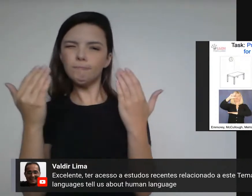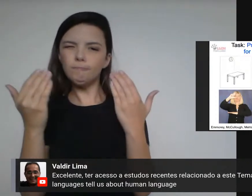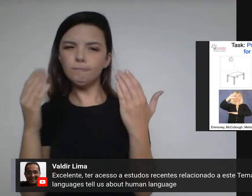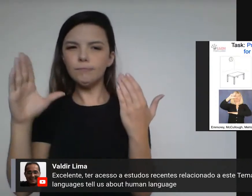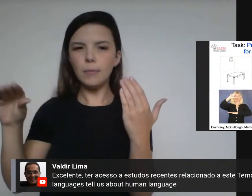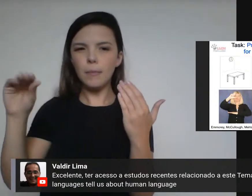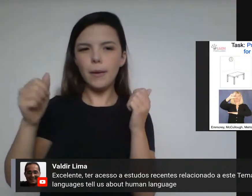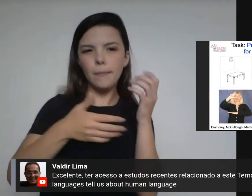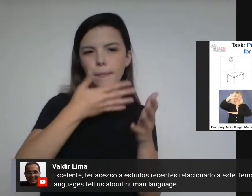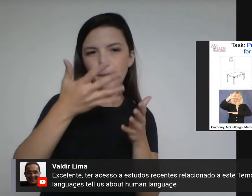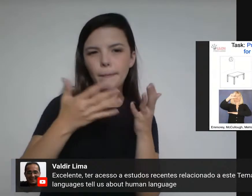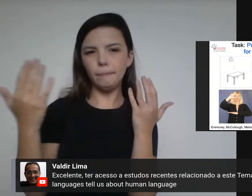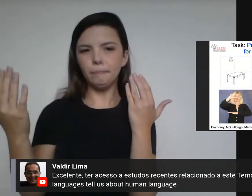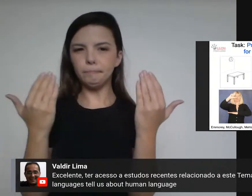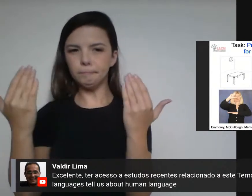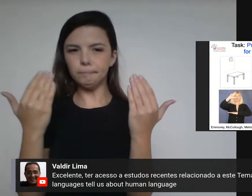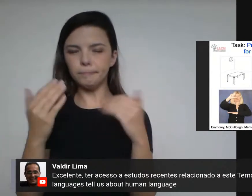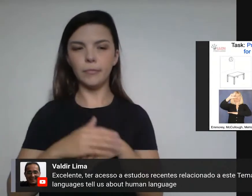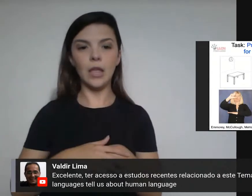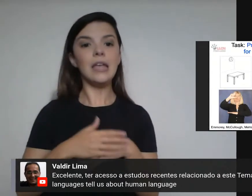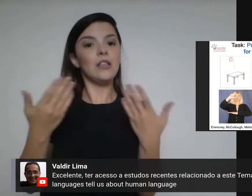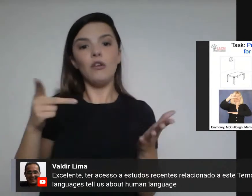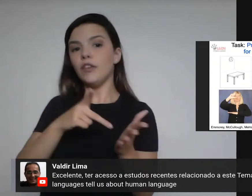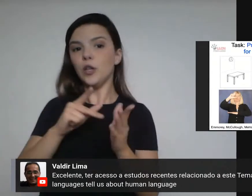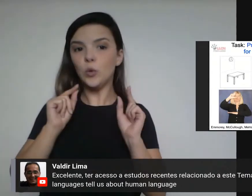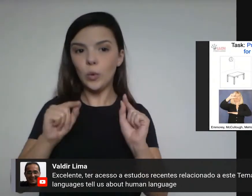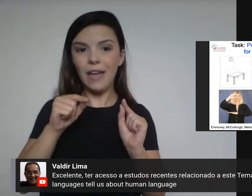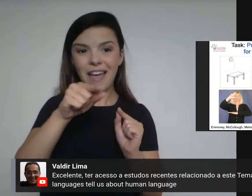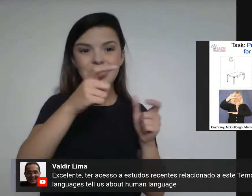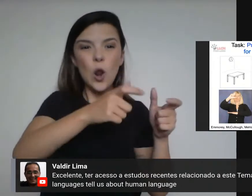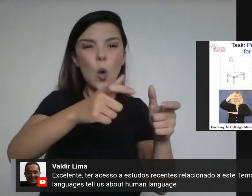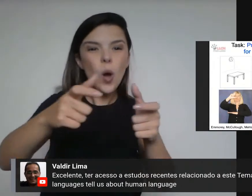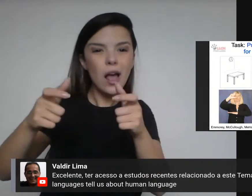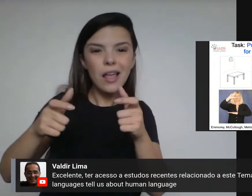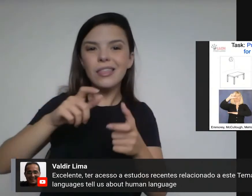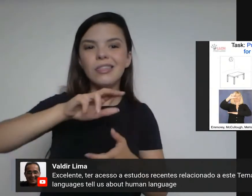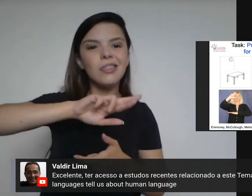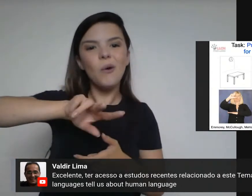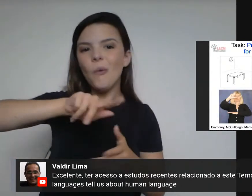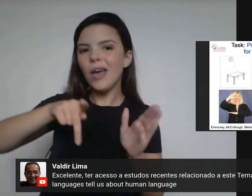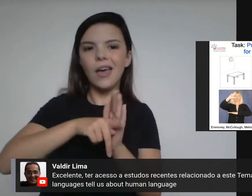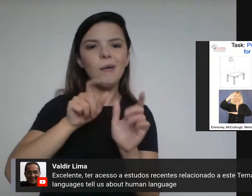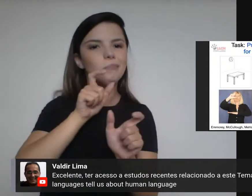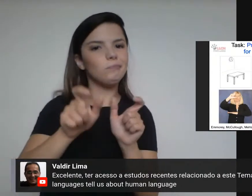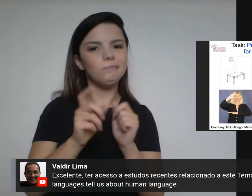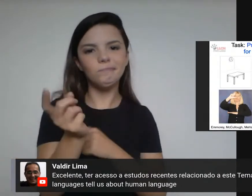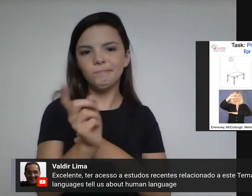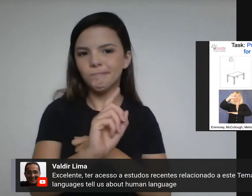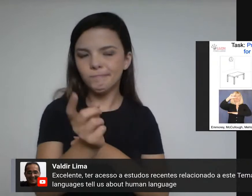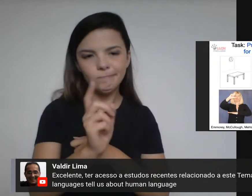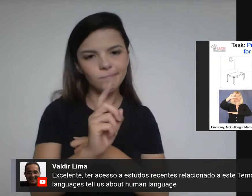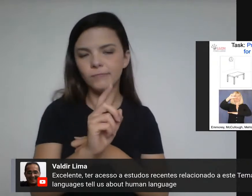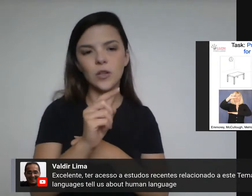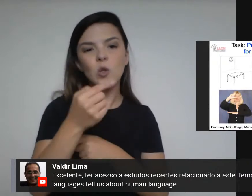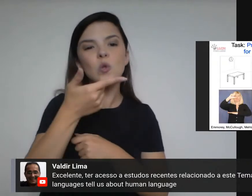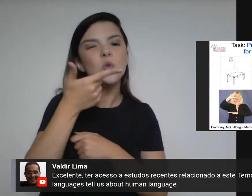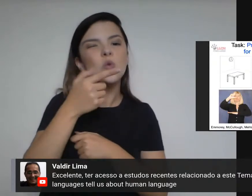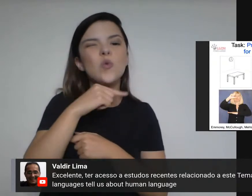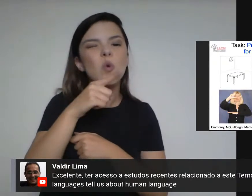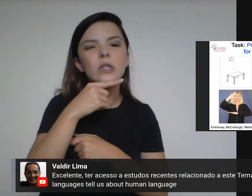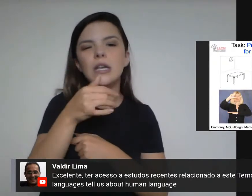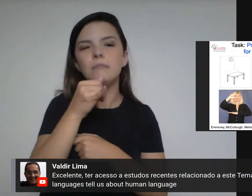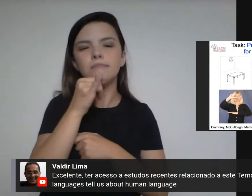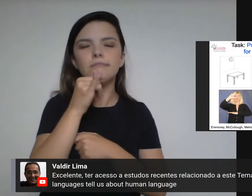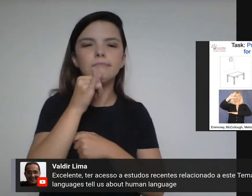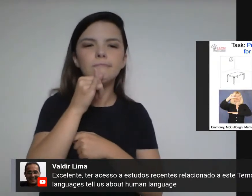these locations really are not morphemic. They're not listable morphemes like prepositions, and they're not retrieved through the